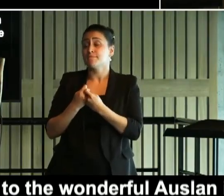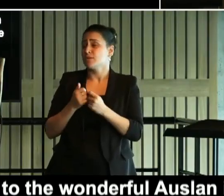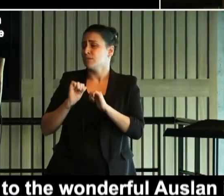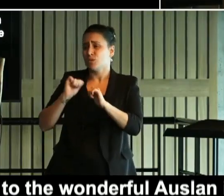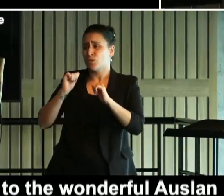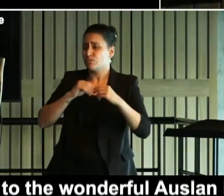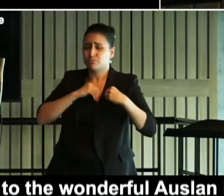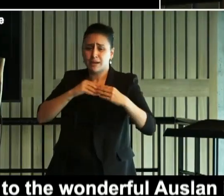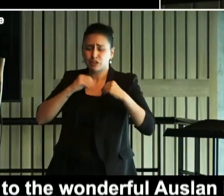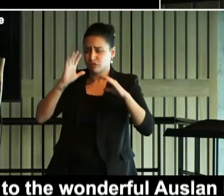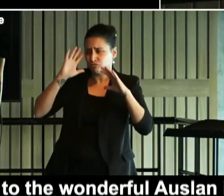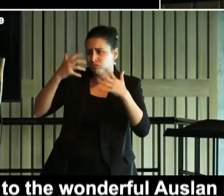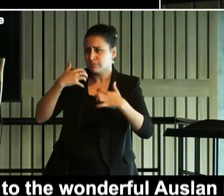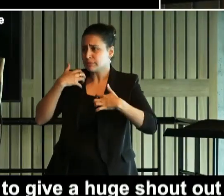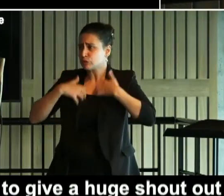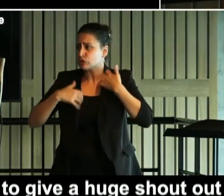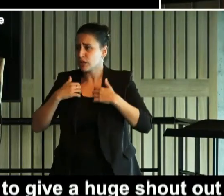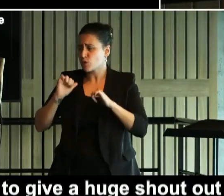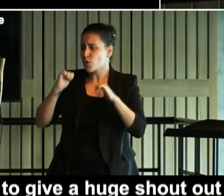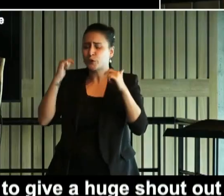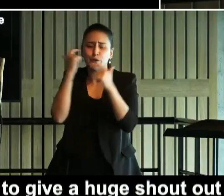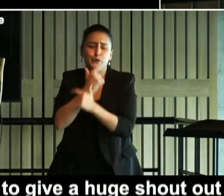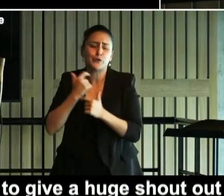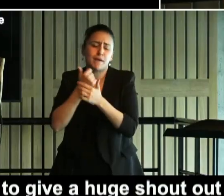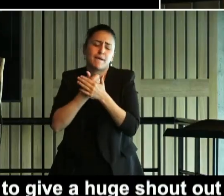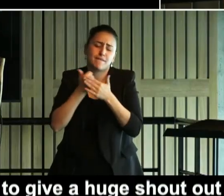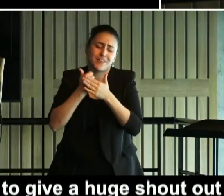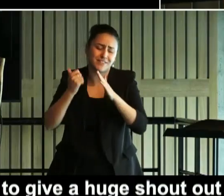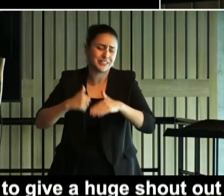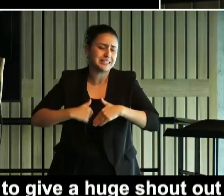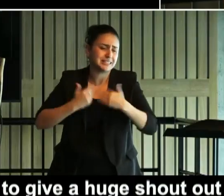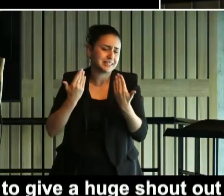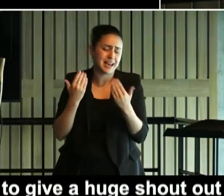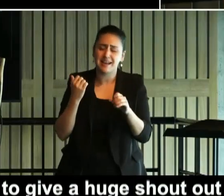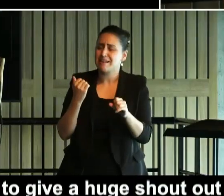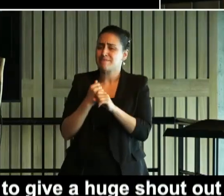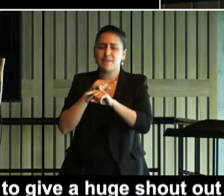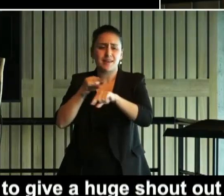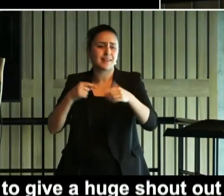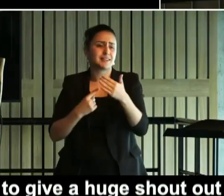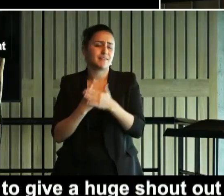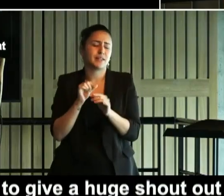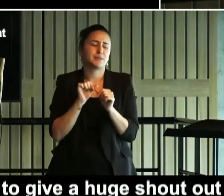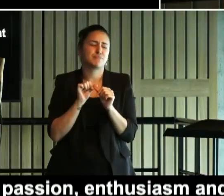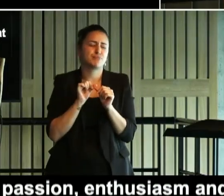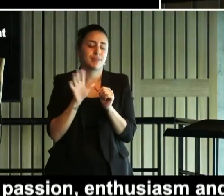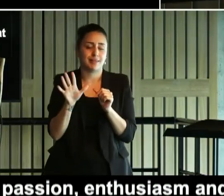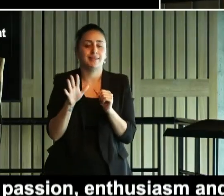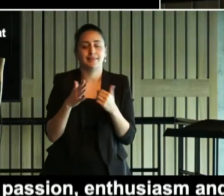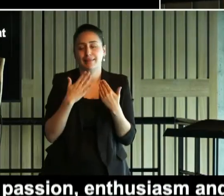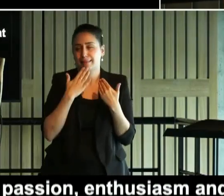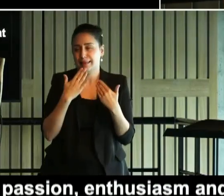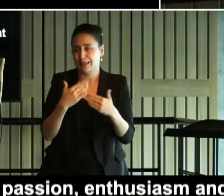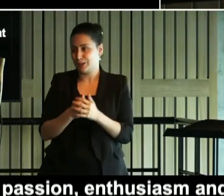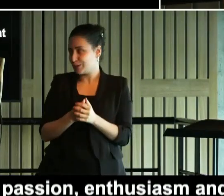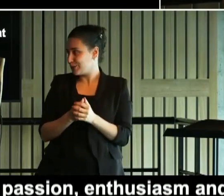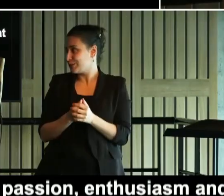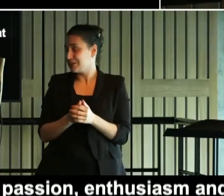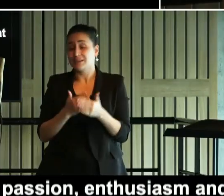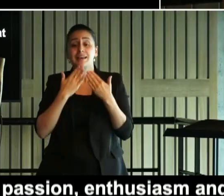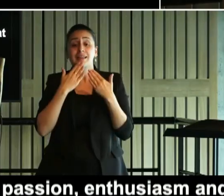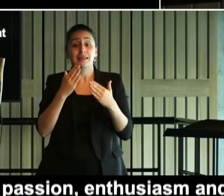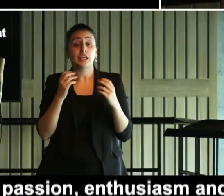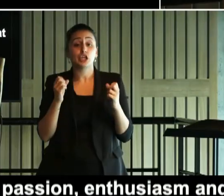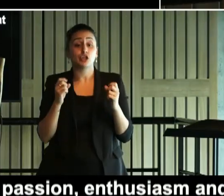passion, enthusiasm and humour you bring every day that makes these events so brilliant. Thank you. I'd like to thank City